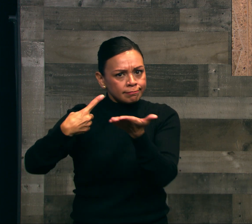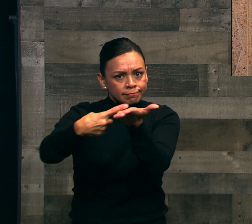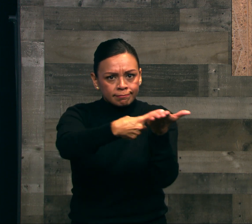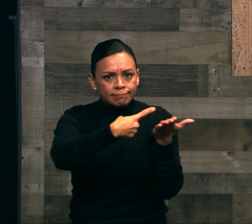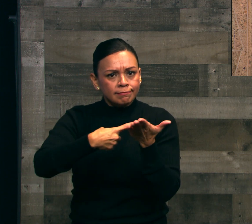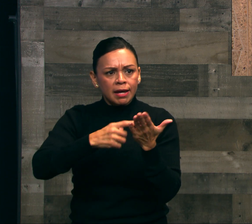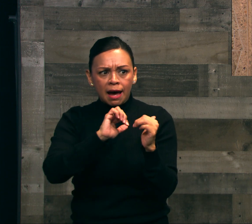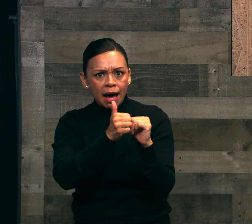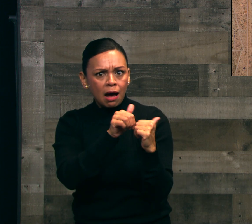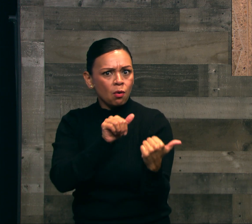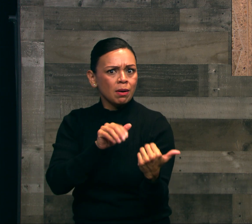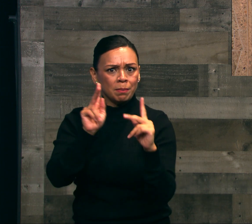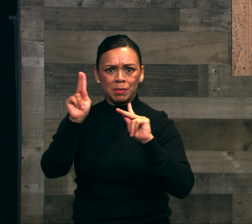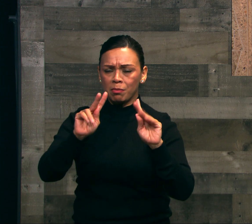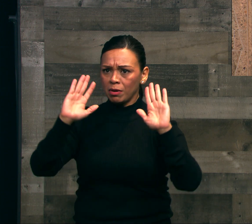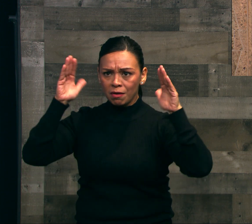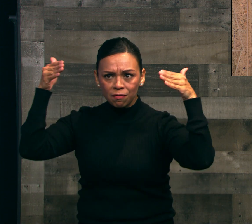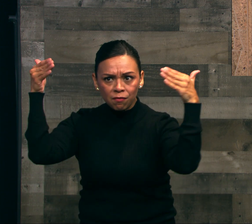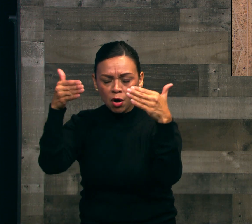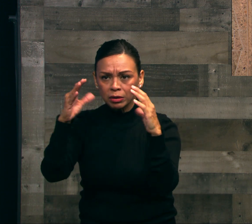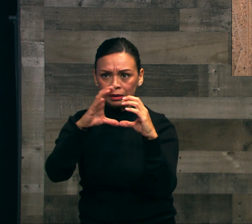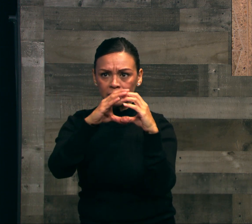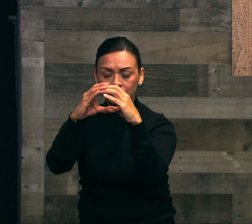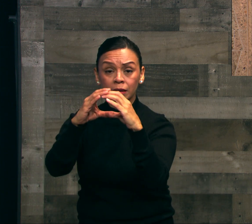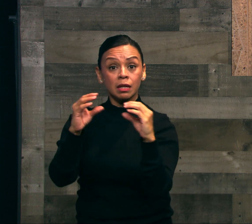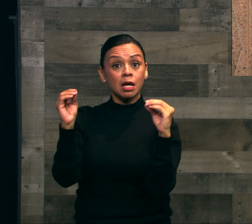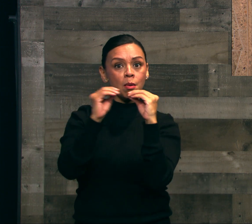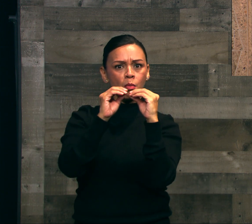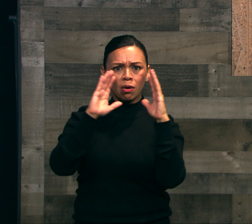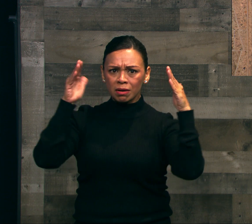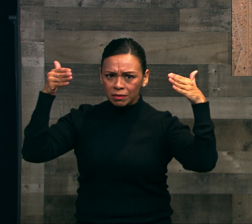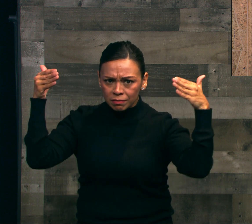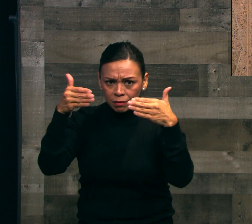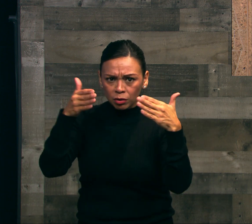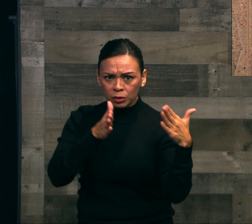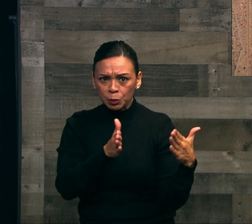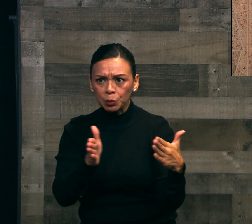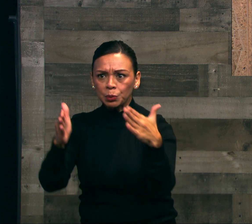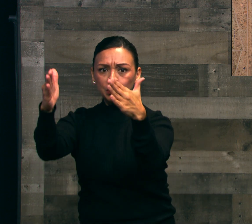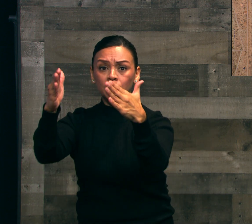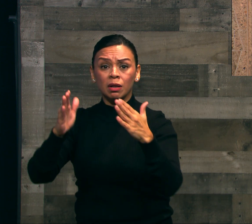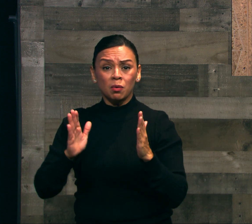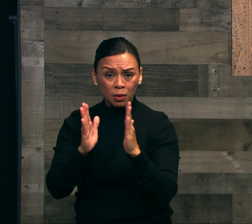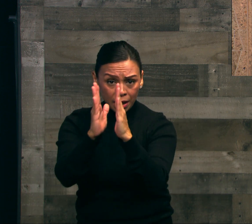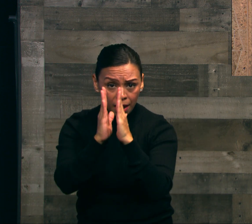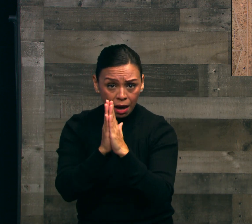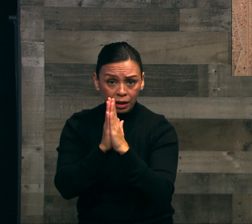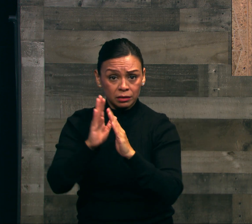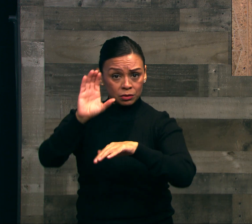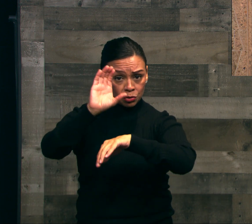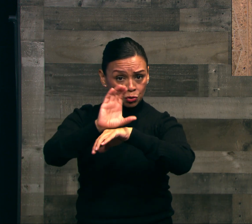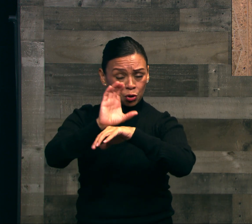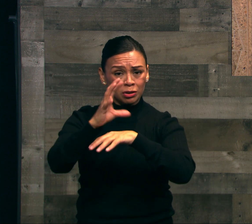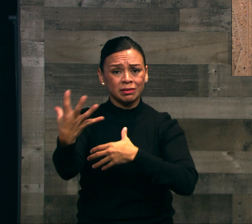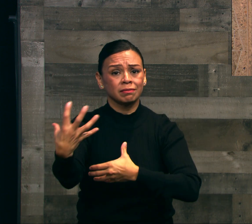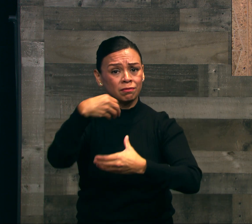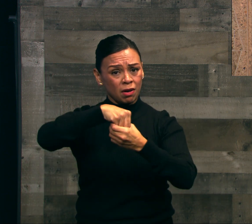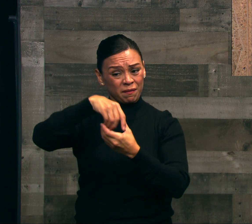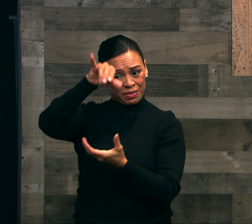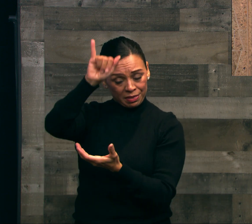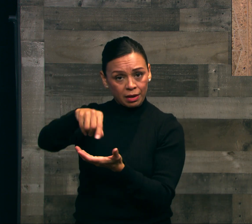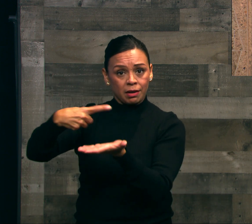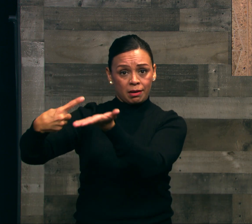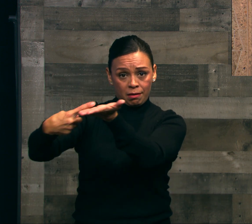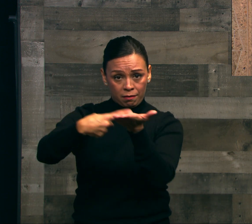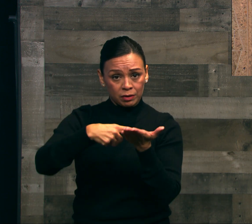the Archdiocese of San Antonio, and we will continue to move in that direction as we ask all the parishes